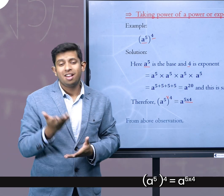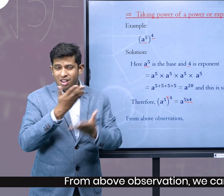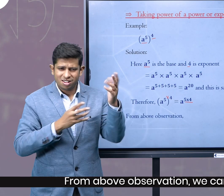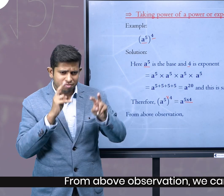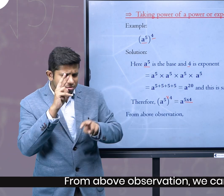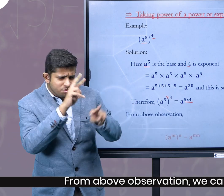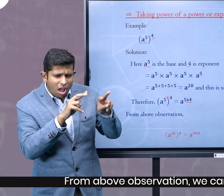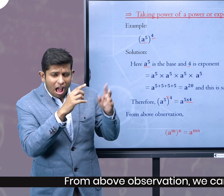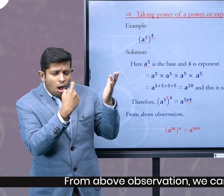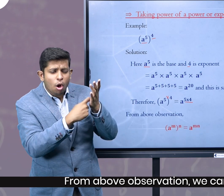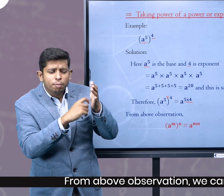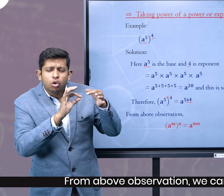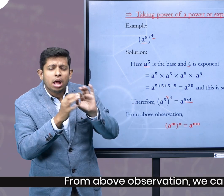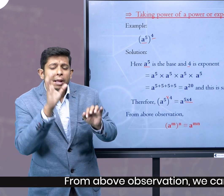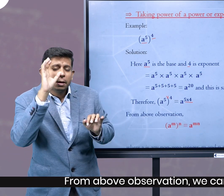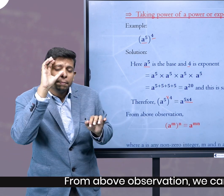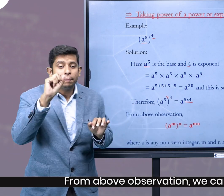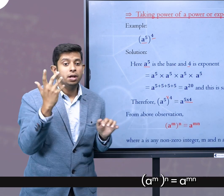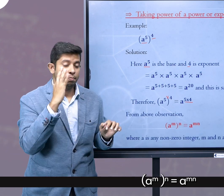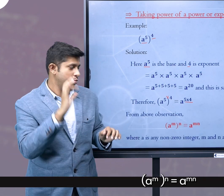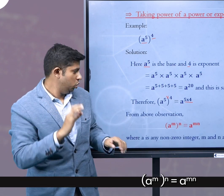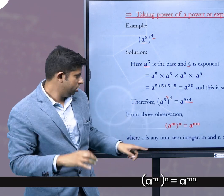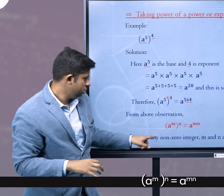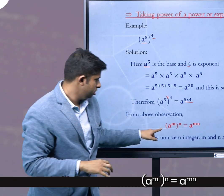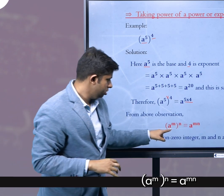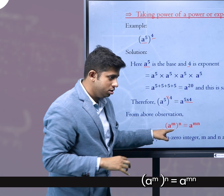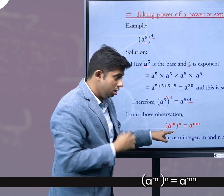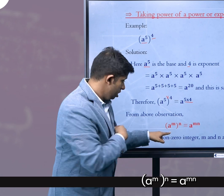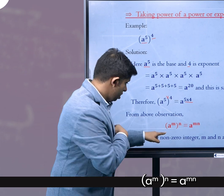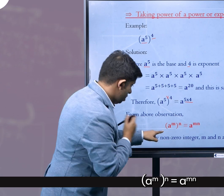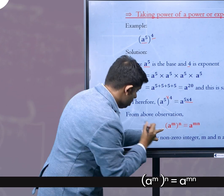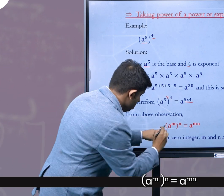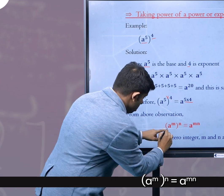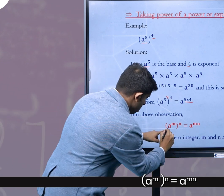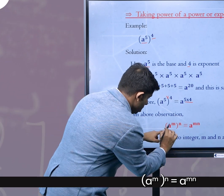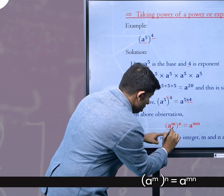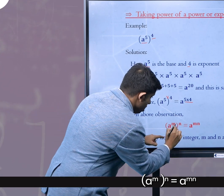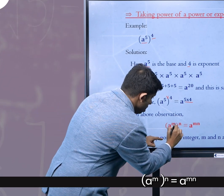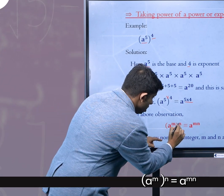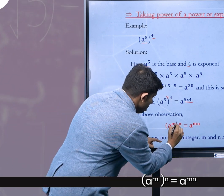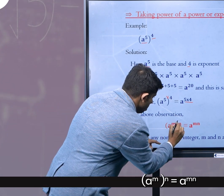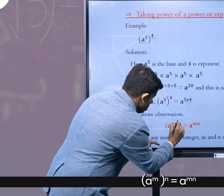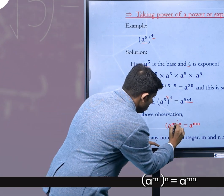From the above observation, we can say that a to the power of m whole to the power of n is equal to a to the power of